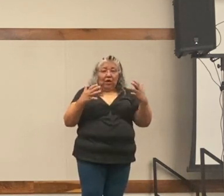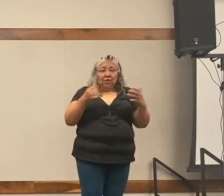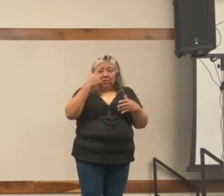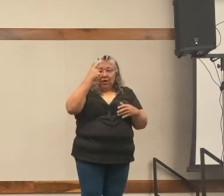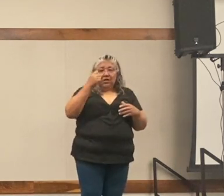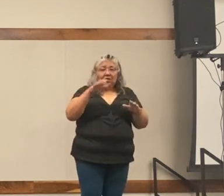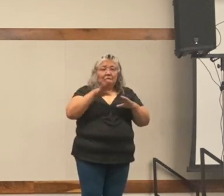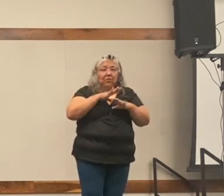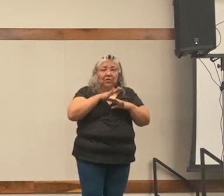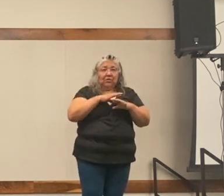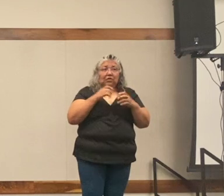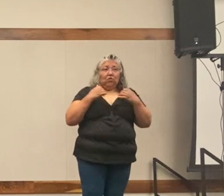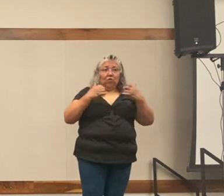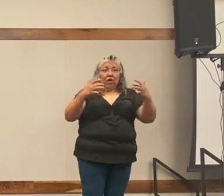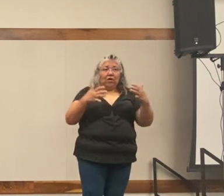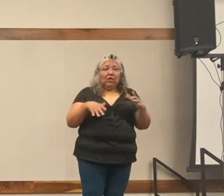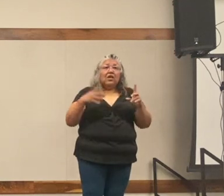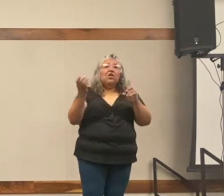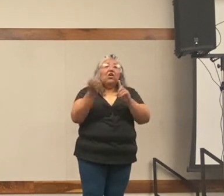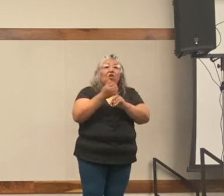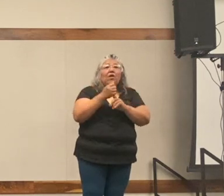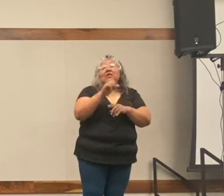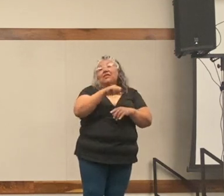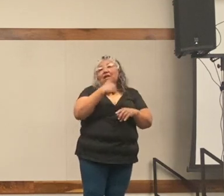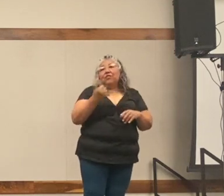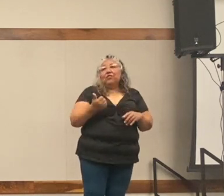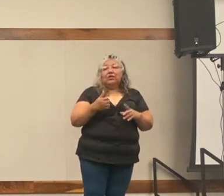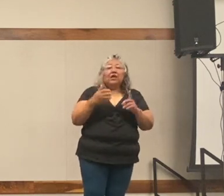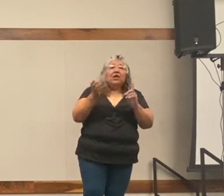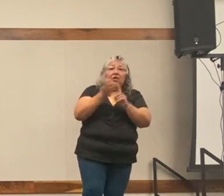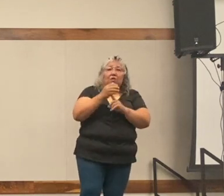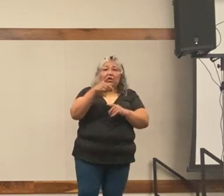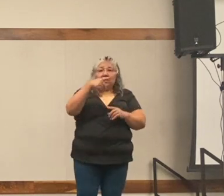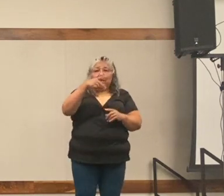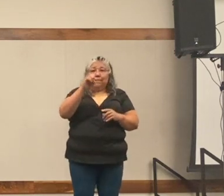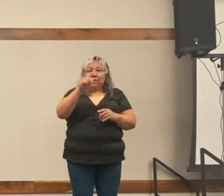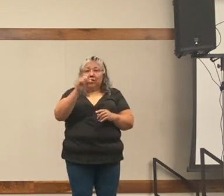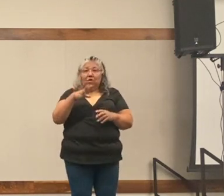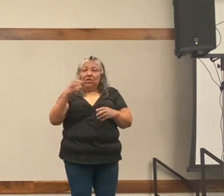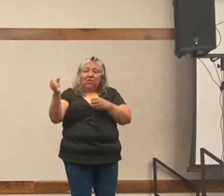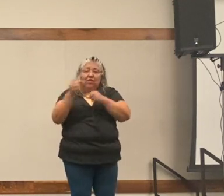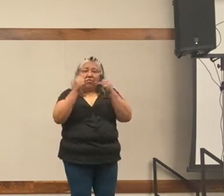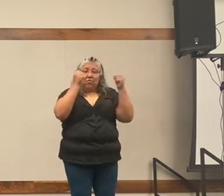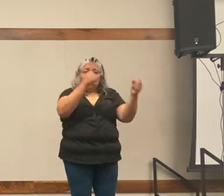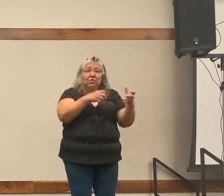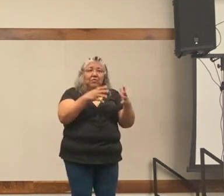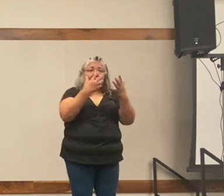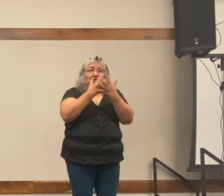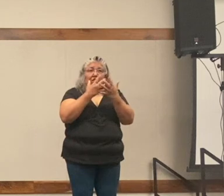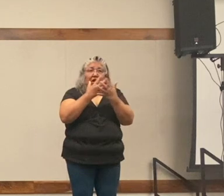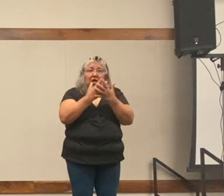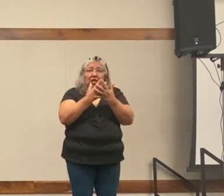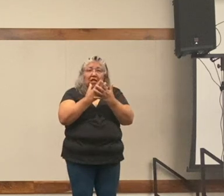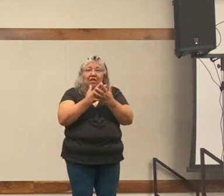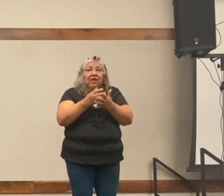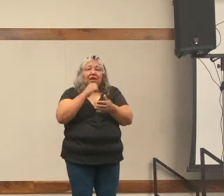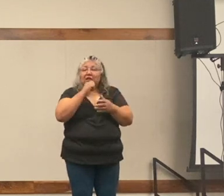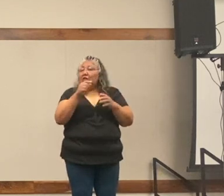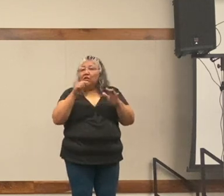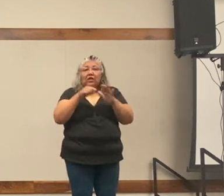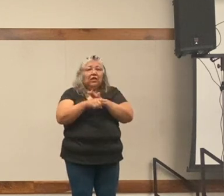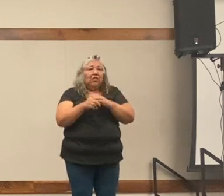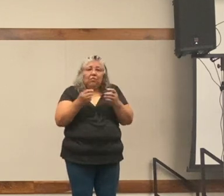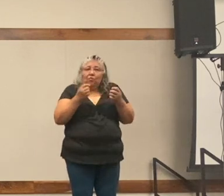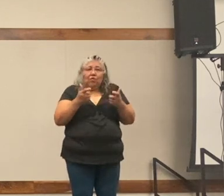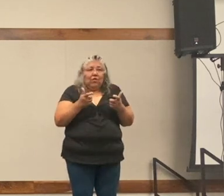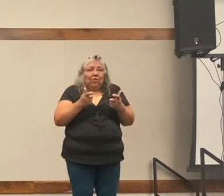because it pleases the crowd, he arrests others, and he arrests Peter, and he grabs him and he throws him in jail. And so he's not going to execute him